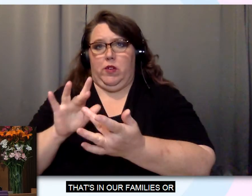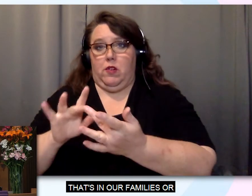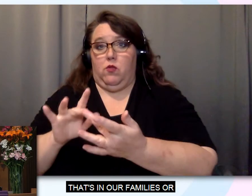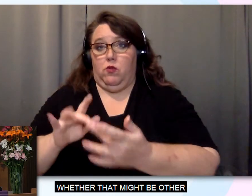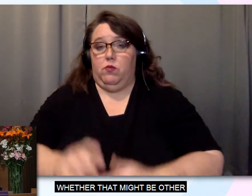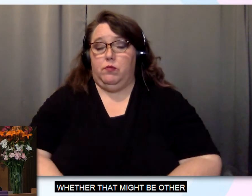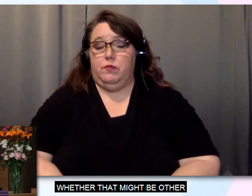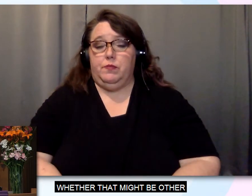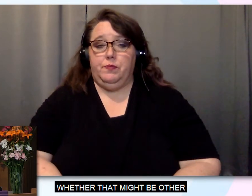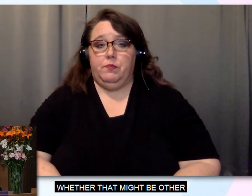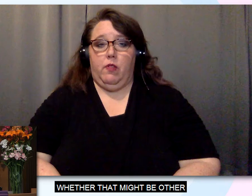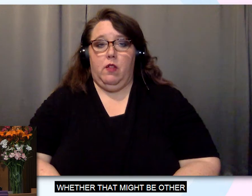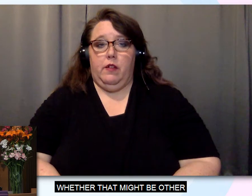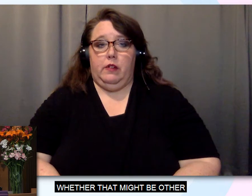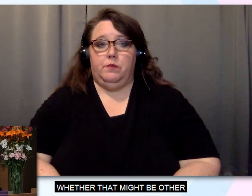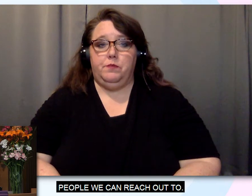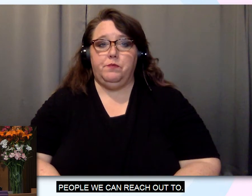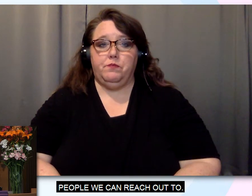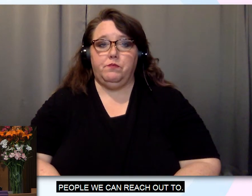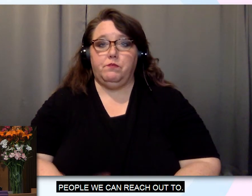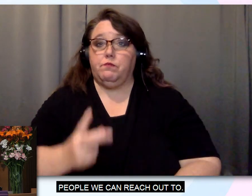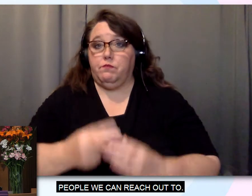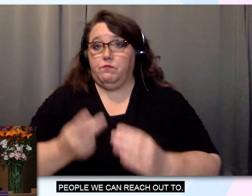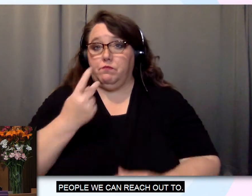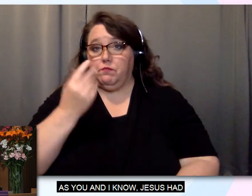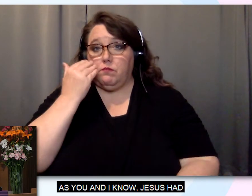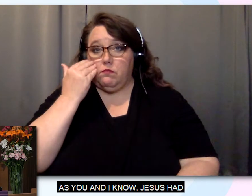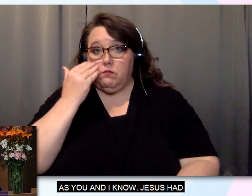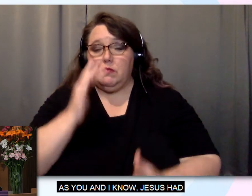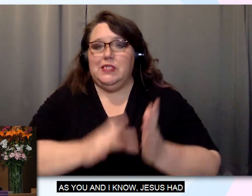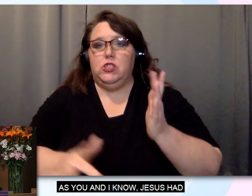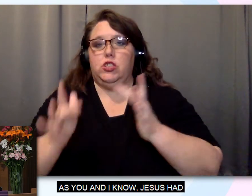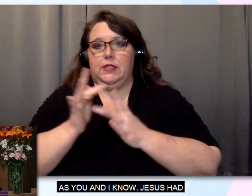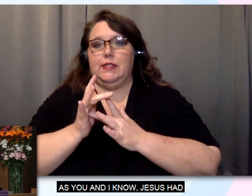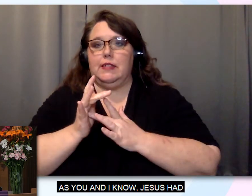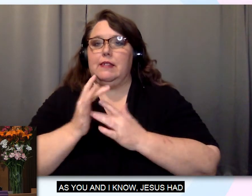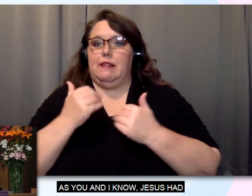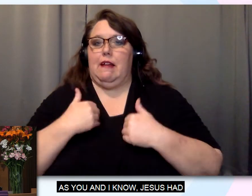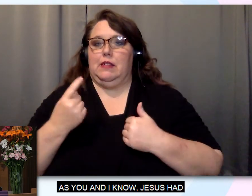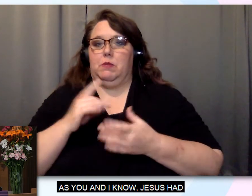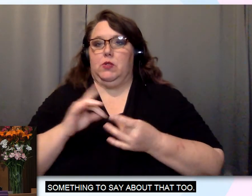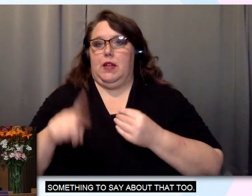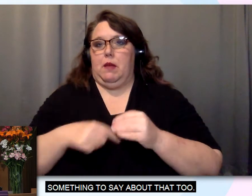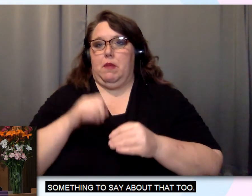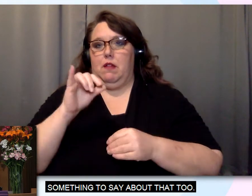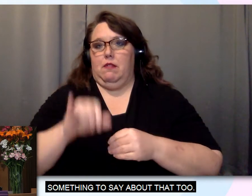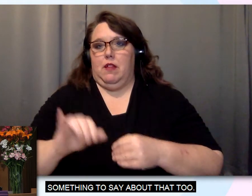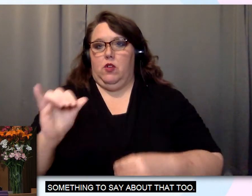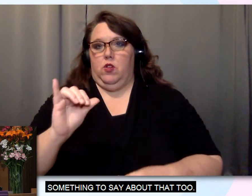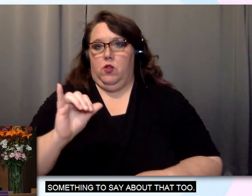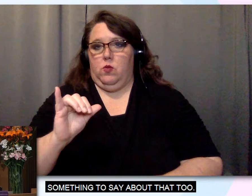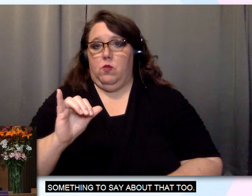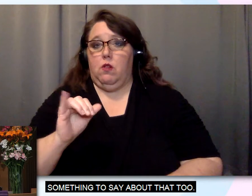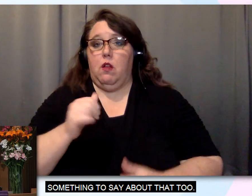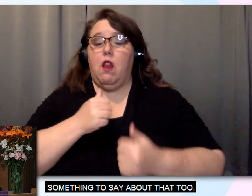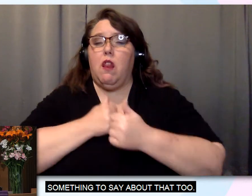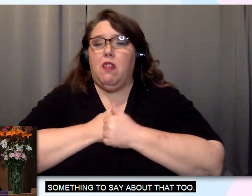other people that we could reach out to. And as you and I know, Jesus had something to say about that